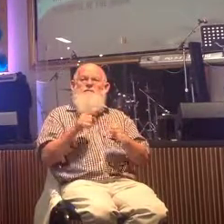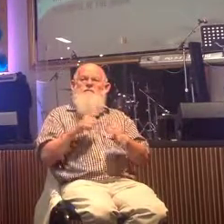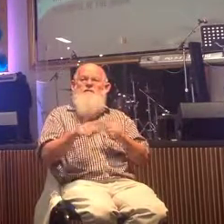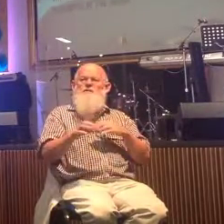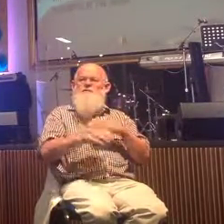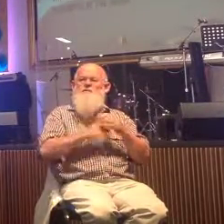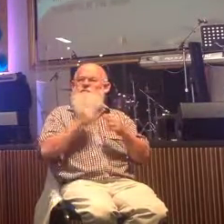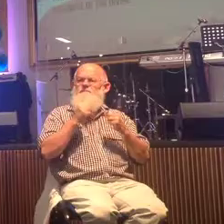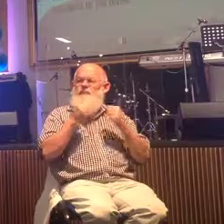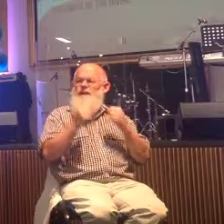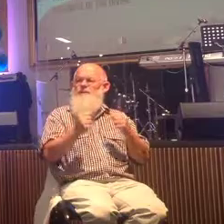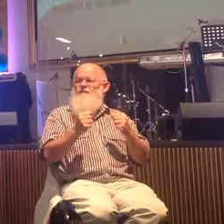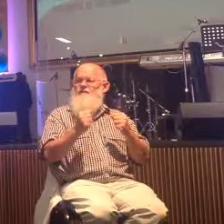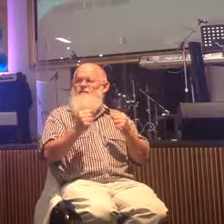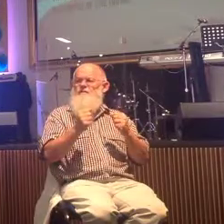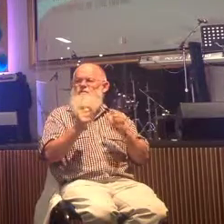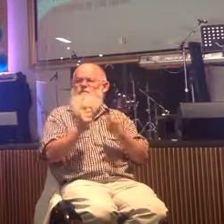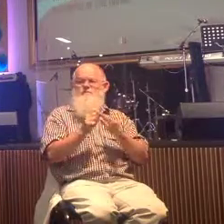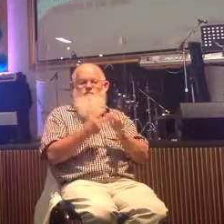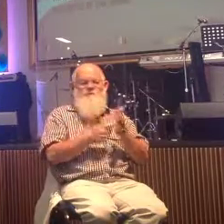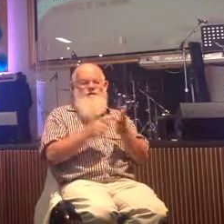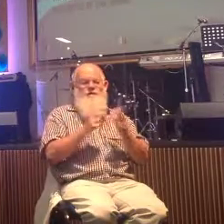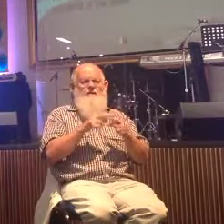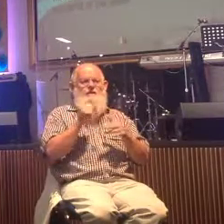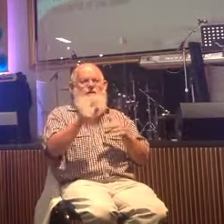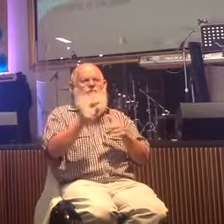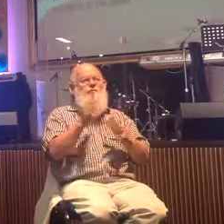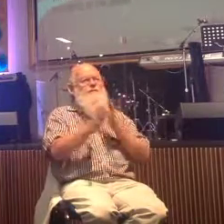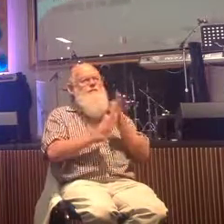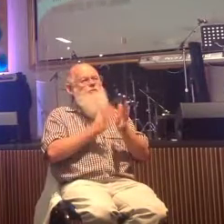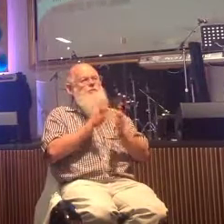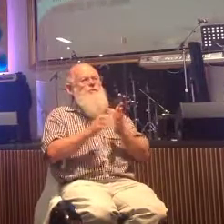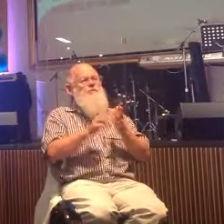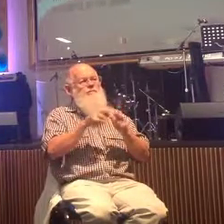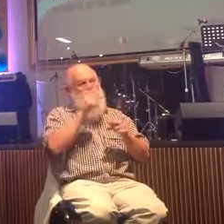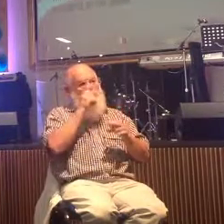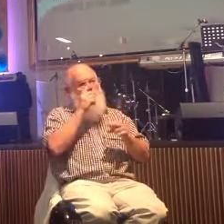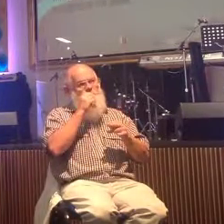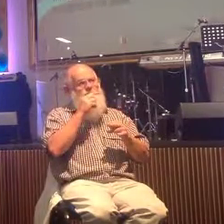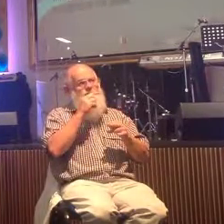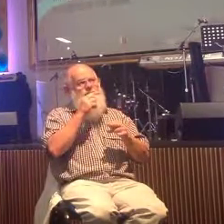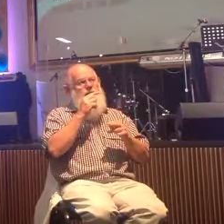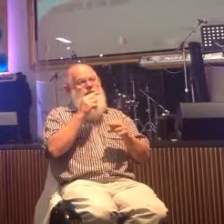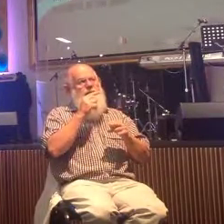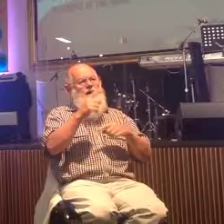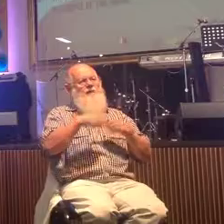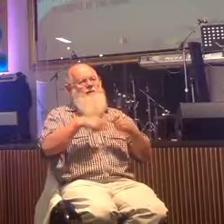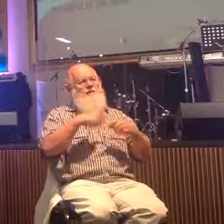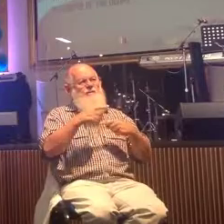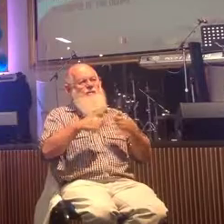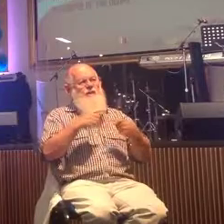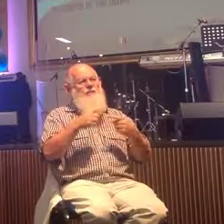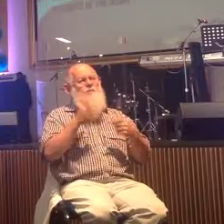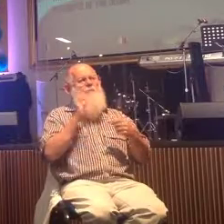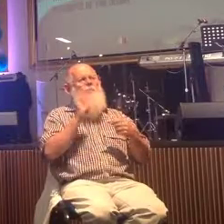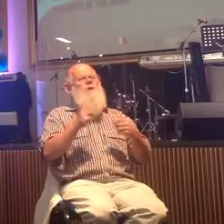powerful part of this whole passage for the people around was the transformation of the people, not the losing of the